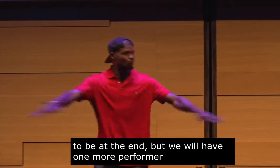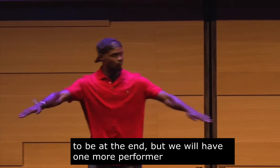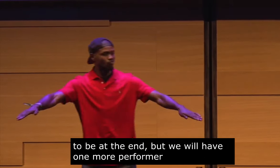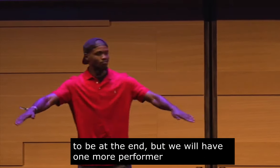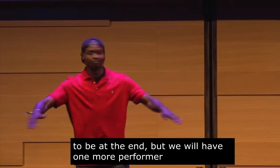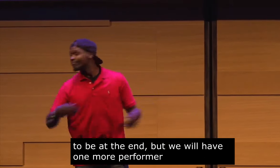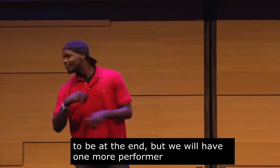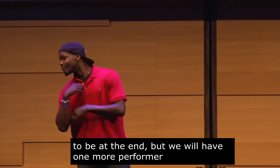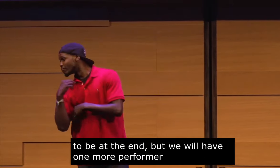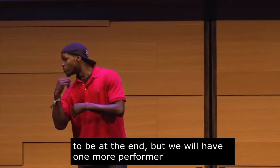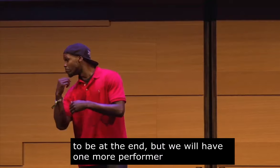one more performer,